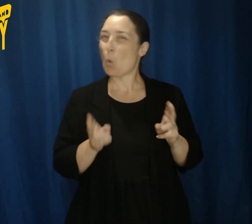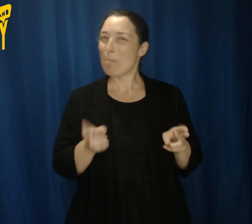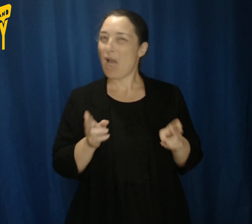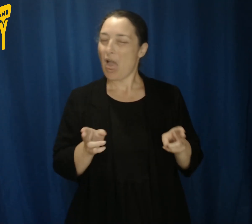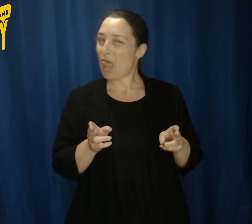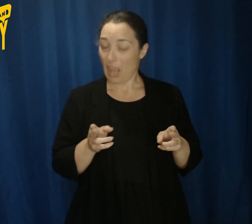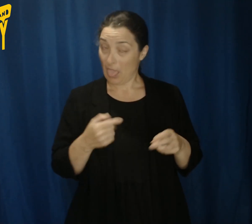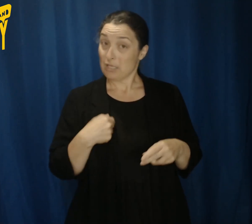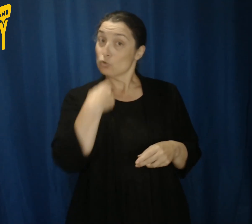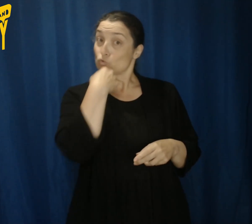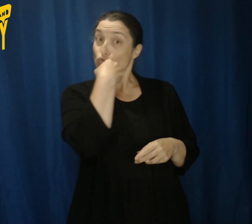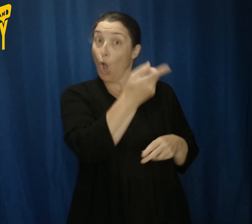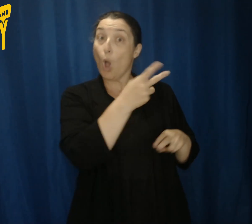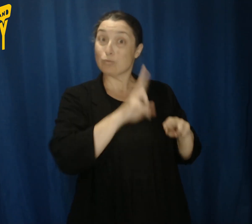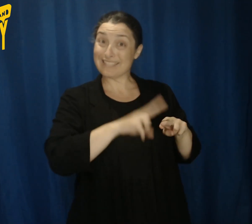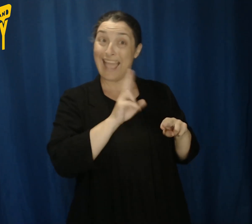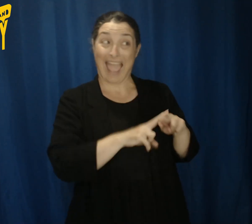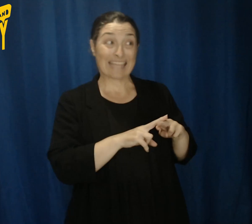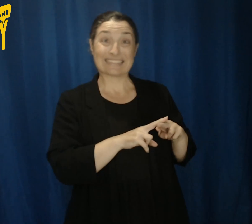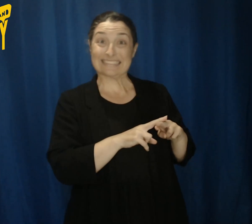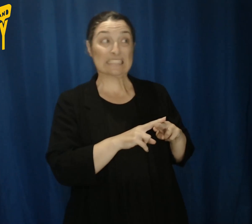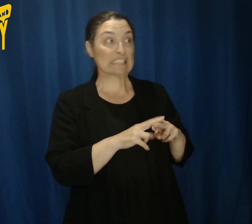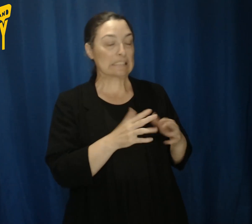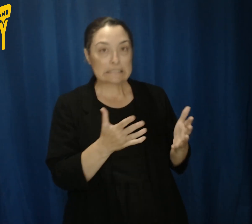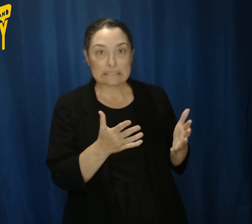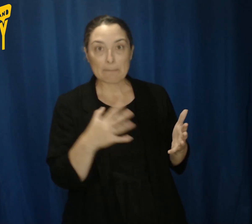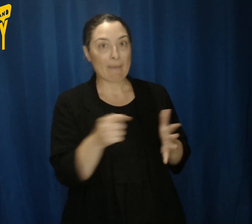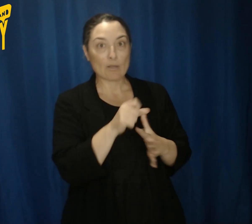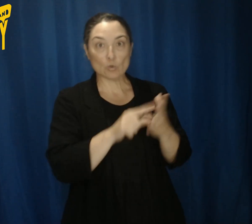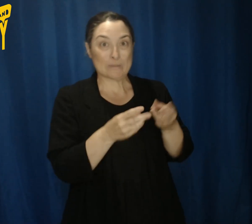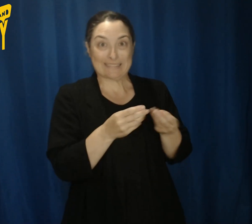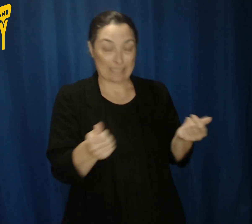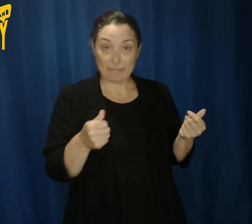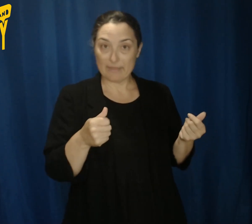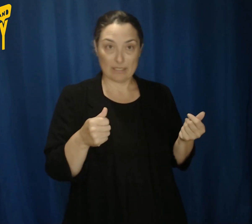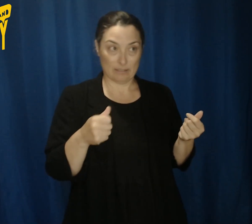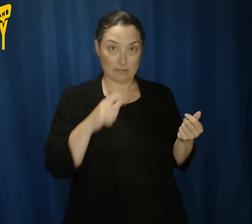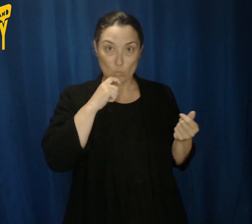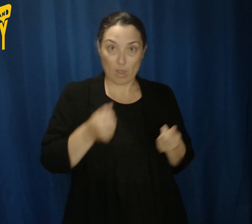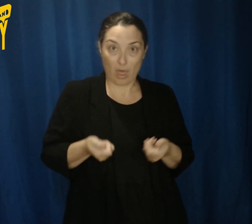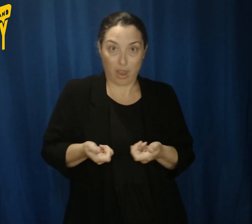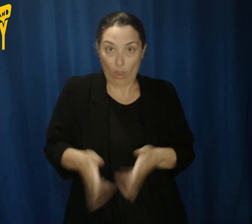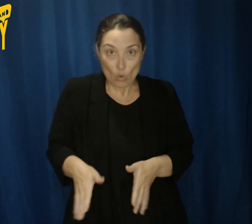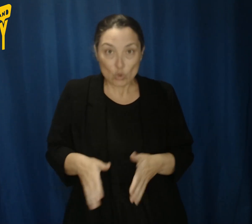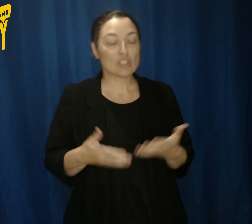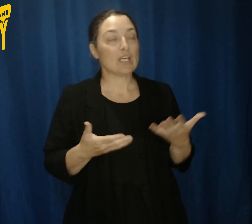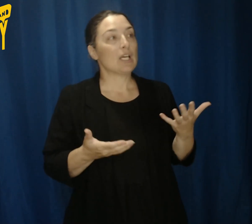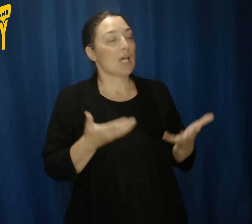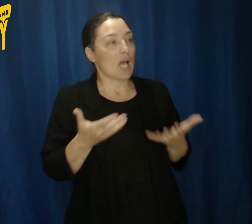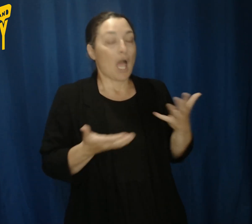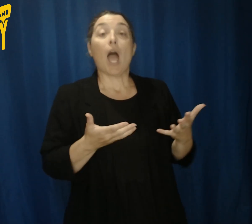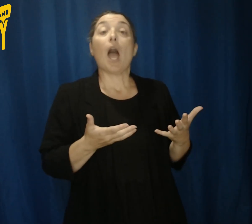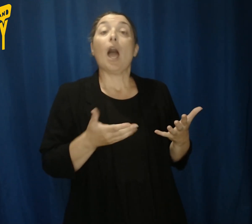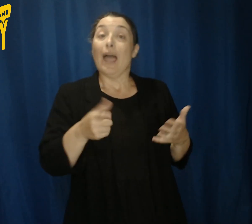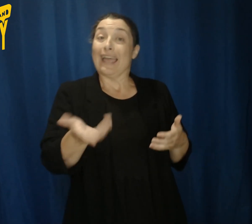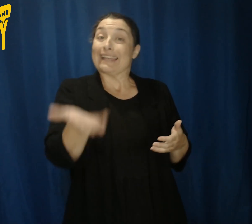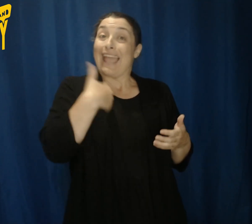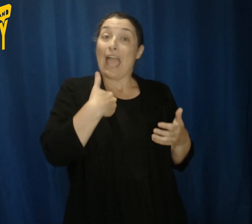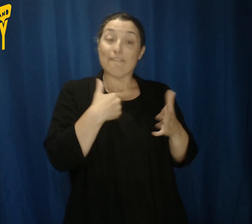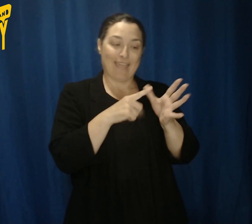my father, oh my goodness, like if we don't do something, I could lose this baby. She felt that sick. So they gave her this antibiotic, which maybe